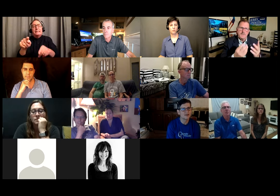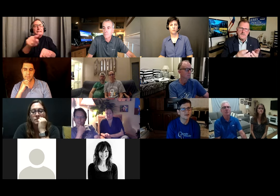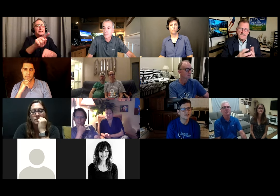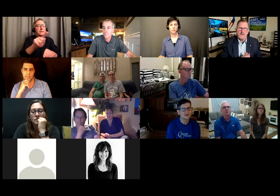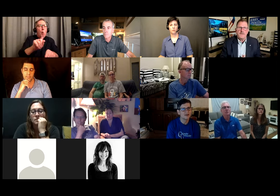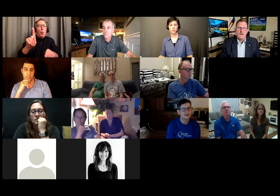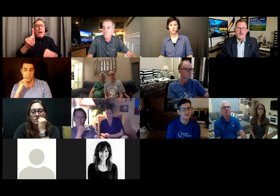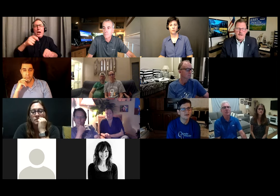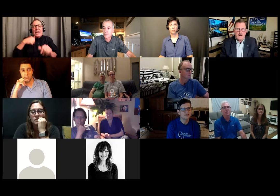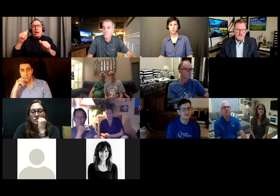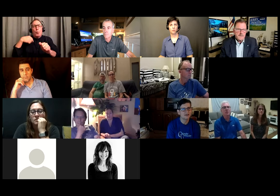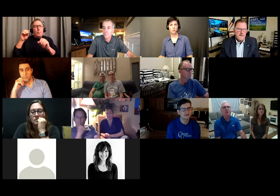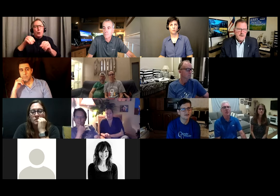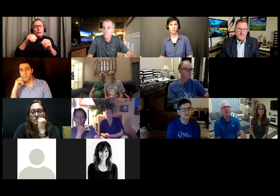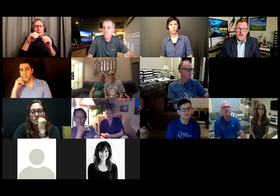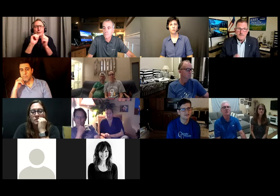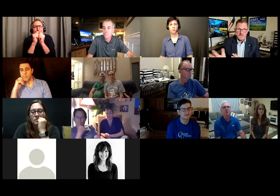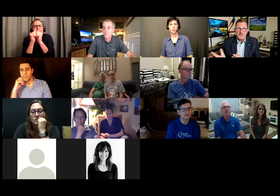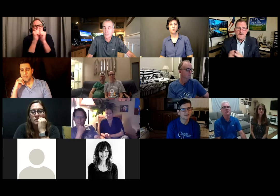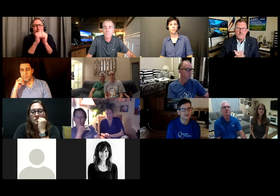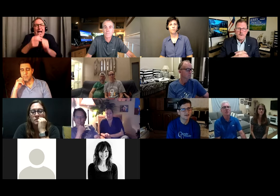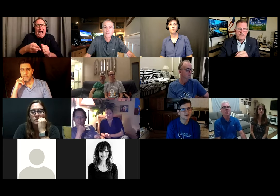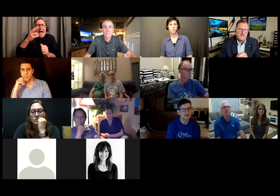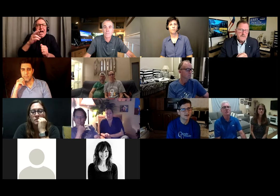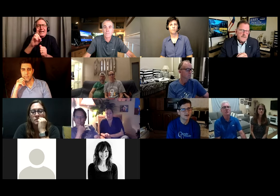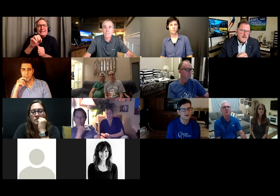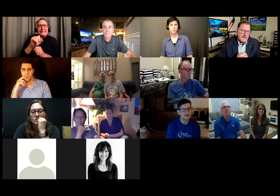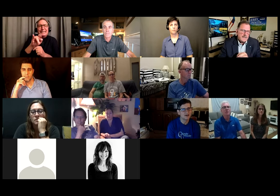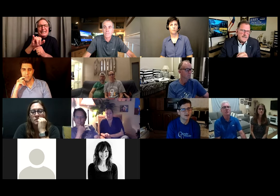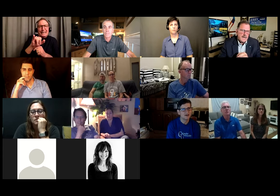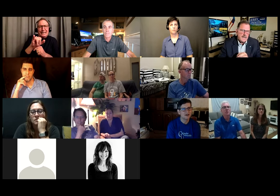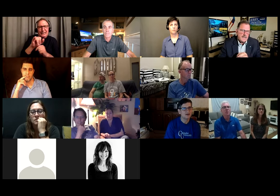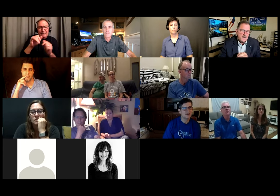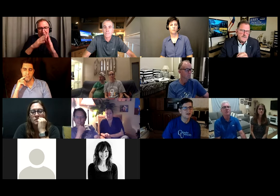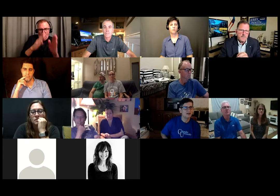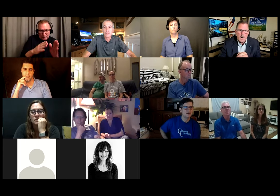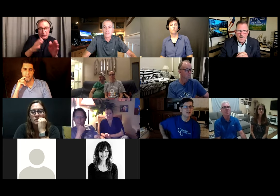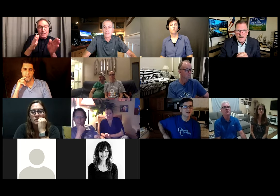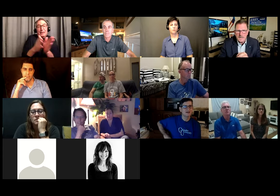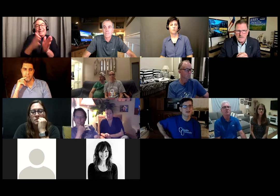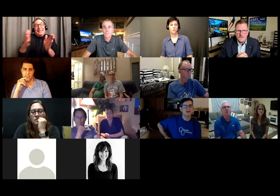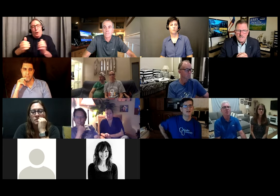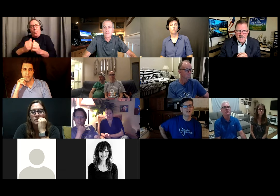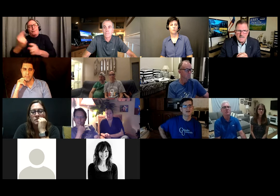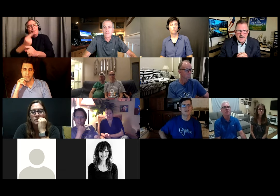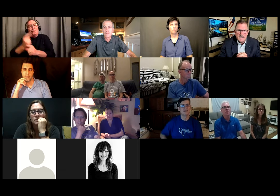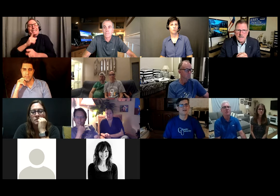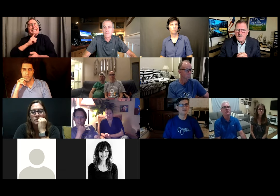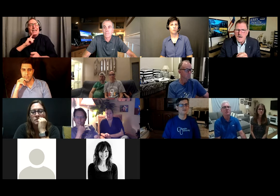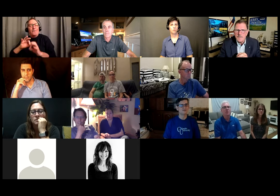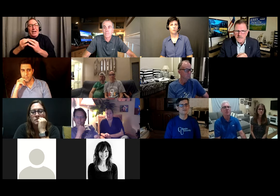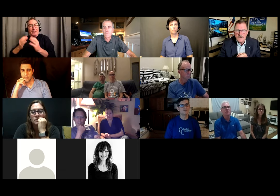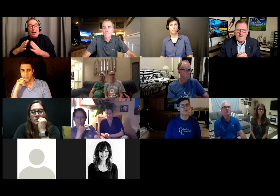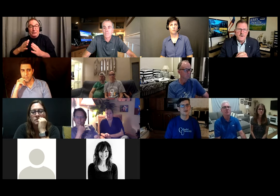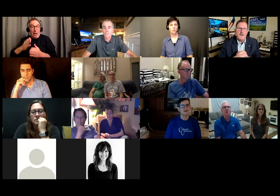density multifamily housing on top of single family homes. And so part of that includes the east side. And I don't